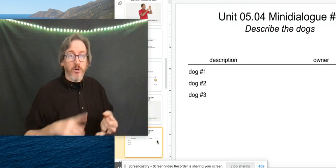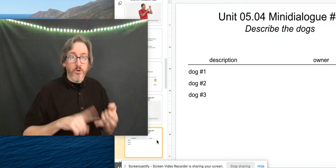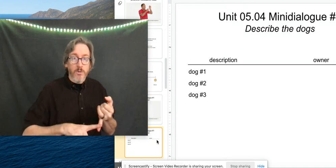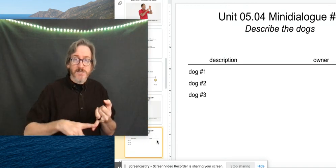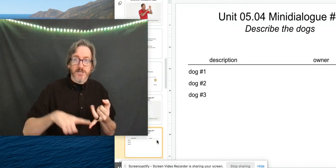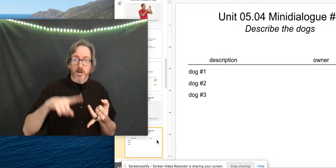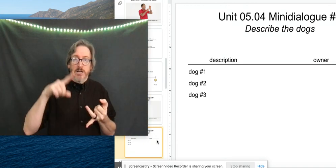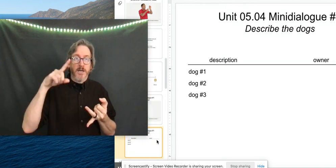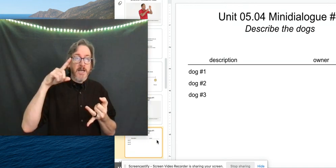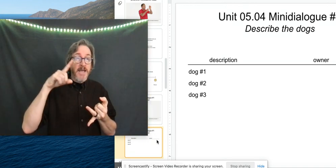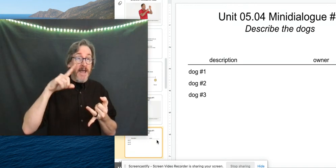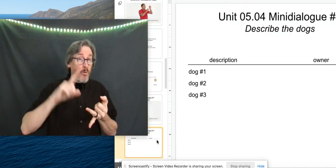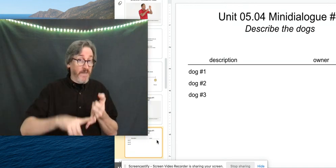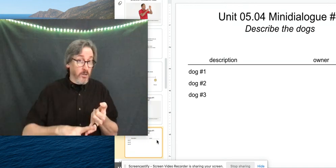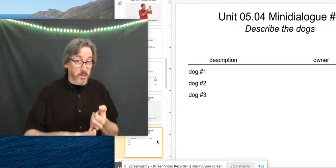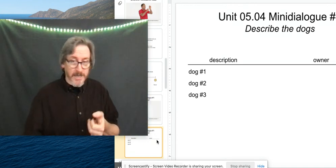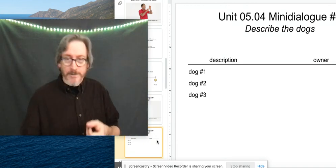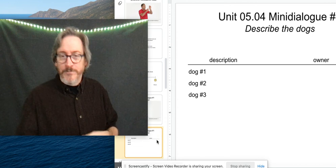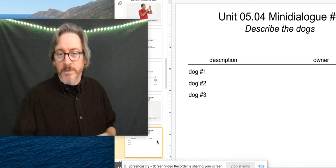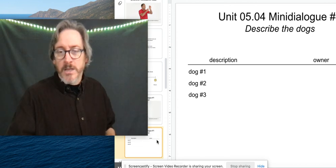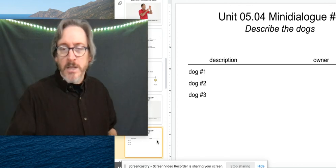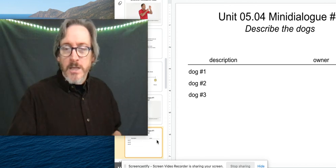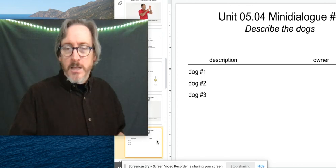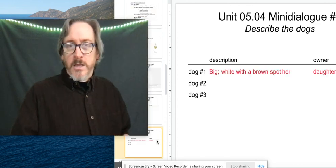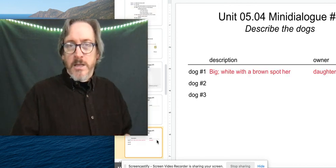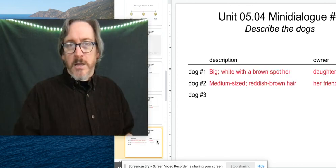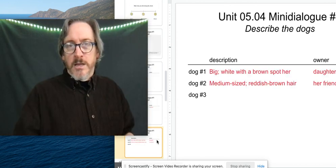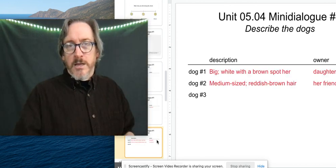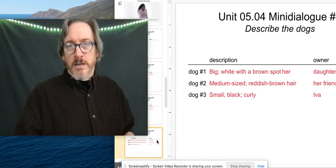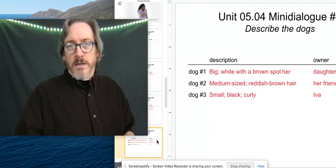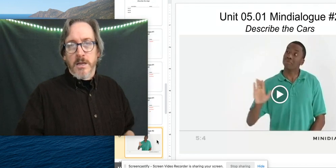talking about who owns the dog and what they look like.